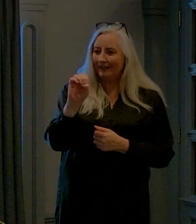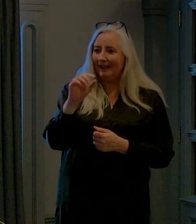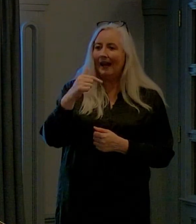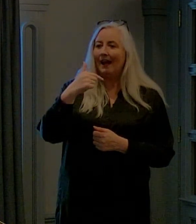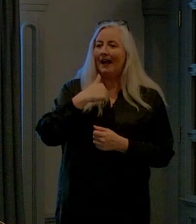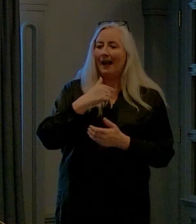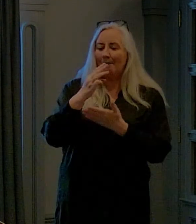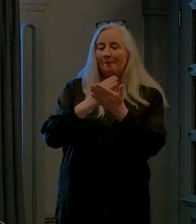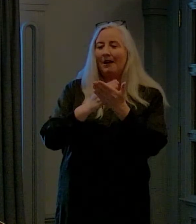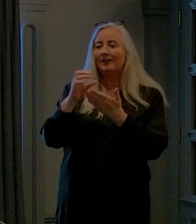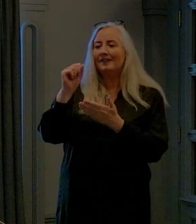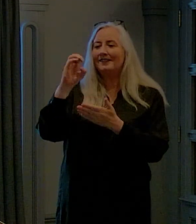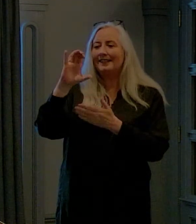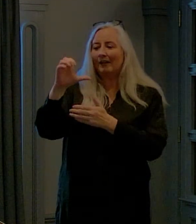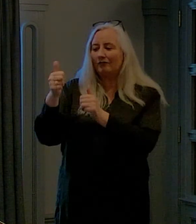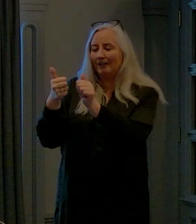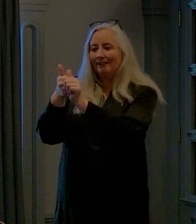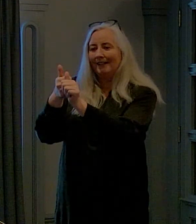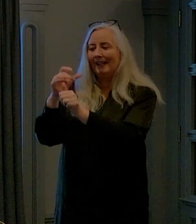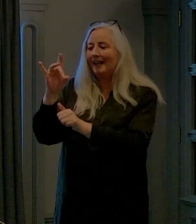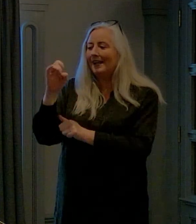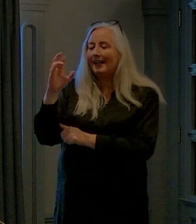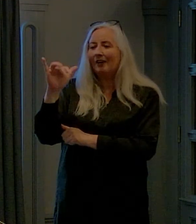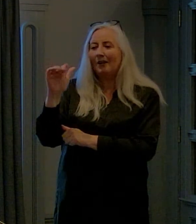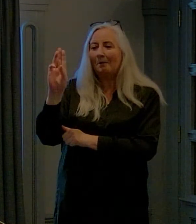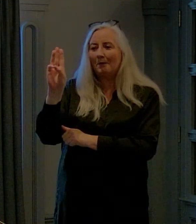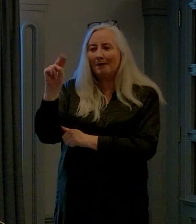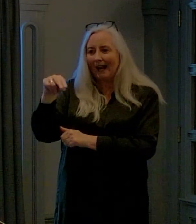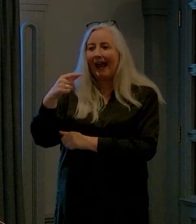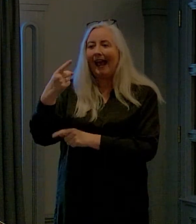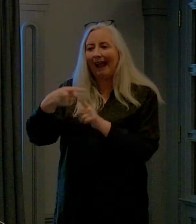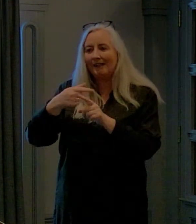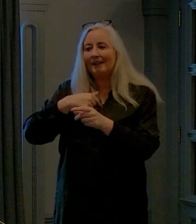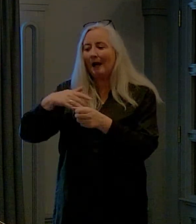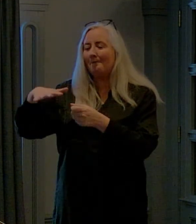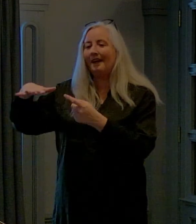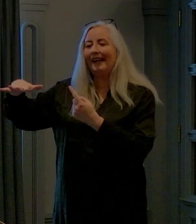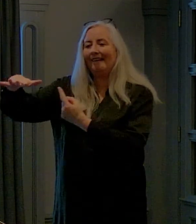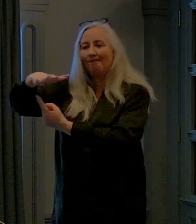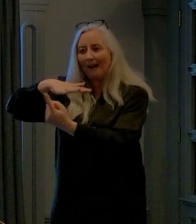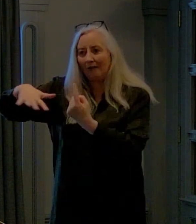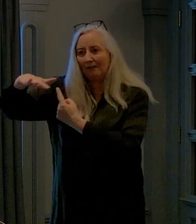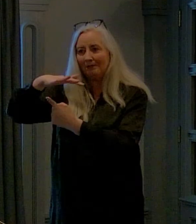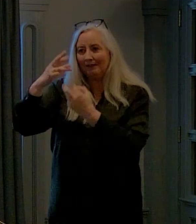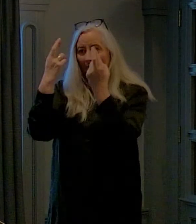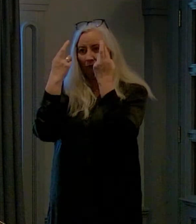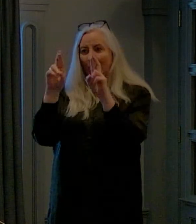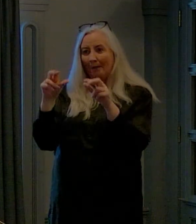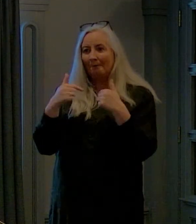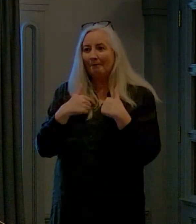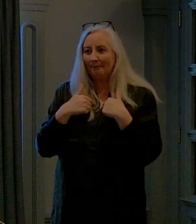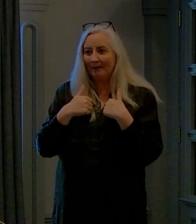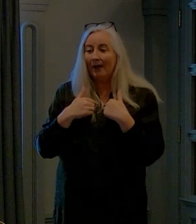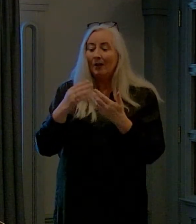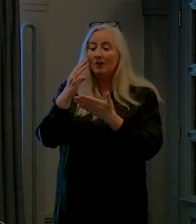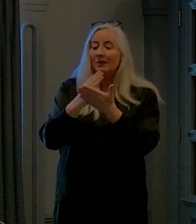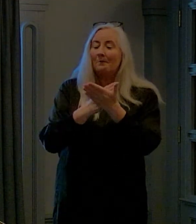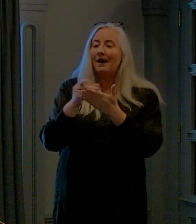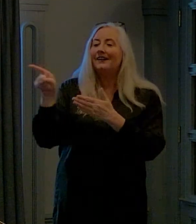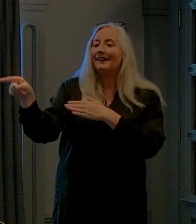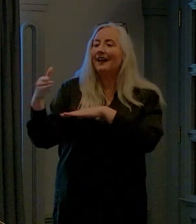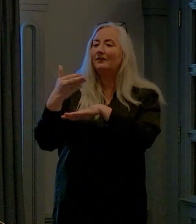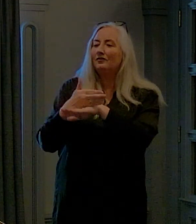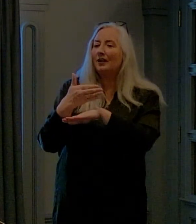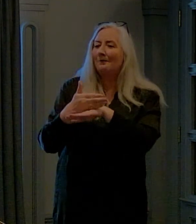the Secretariat of the PPN, but also I'm the environmental rep. And as part of that role, how did